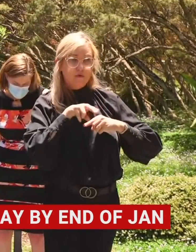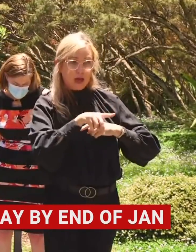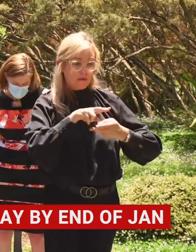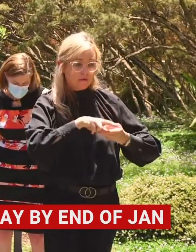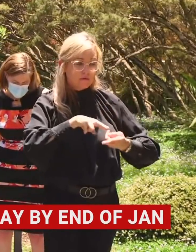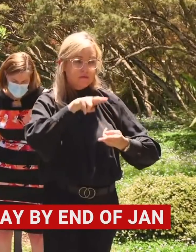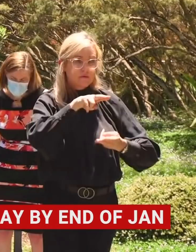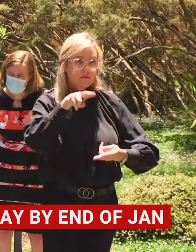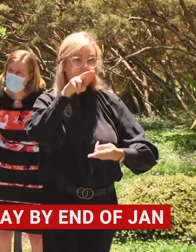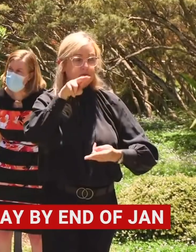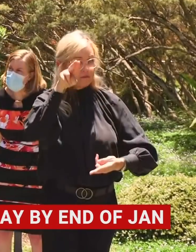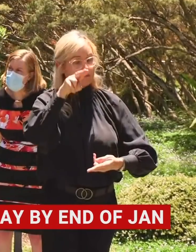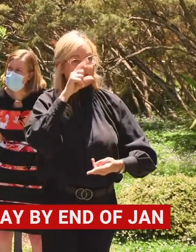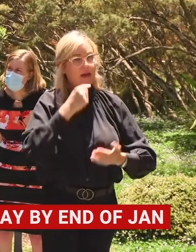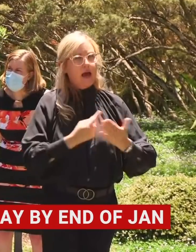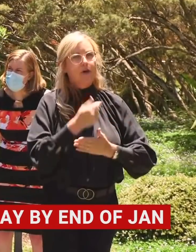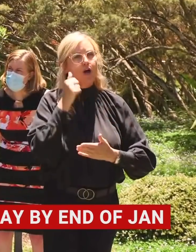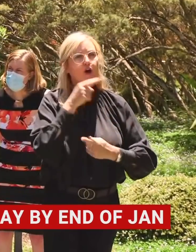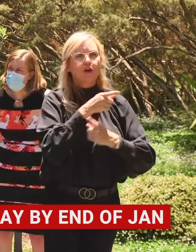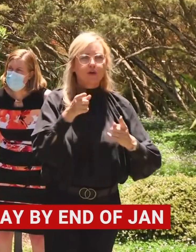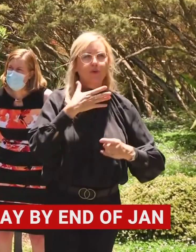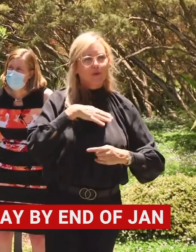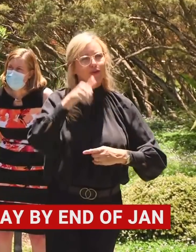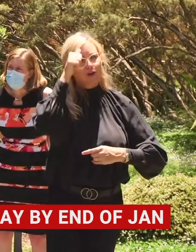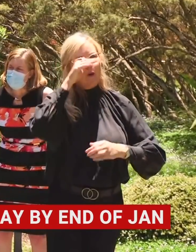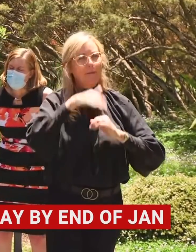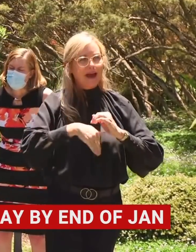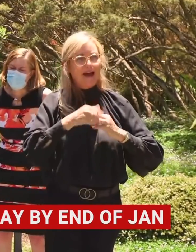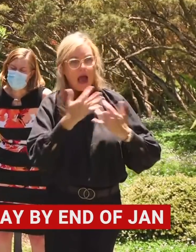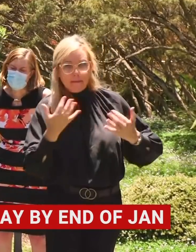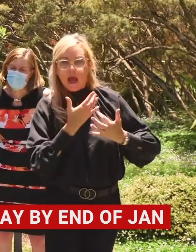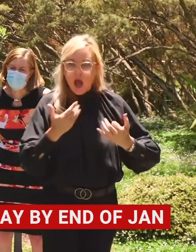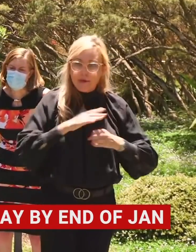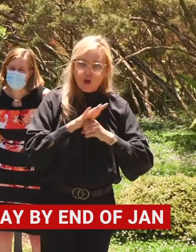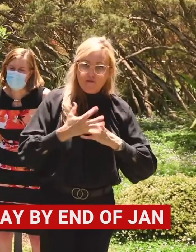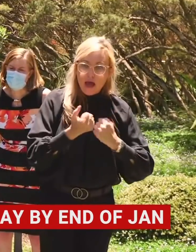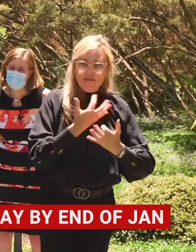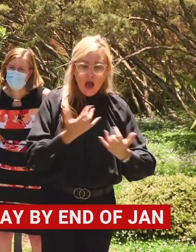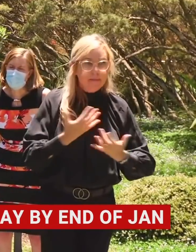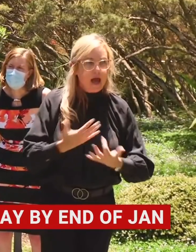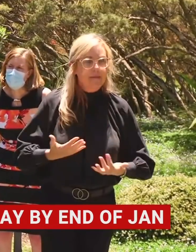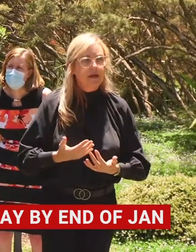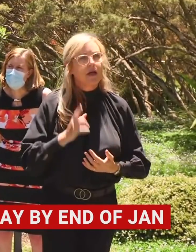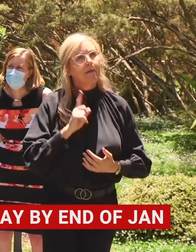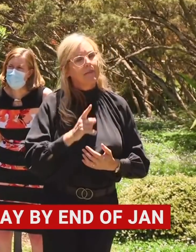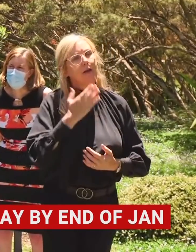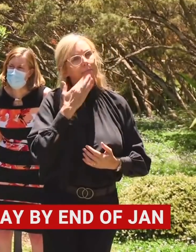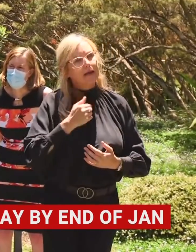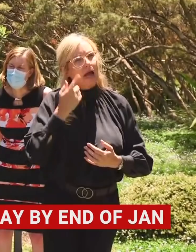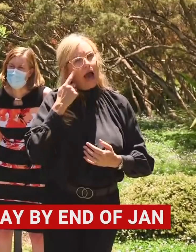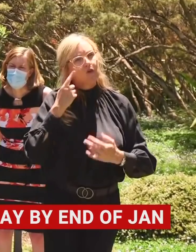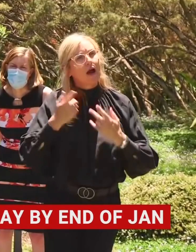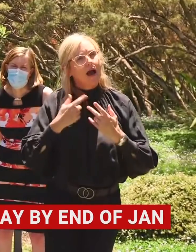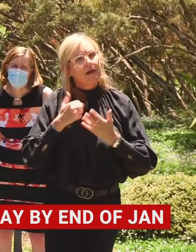cases. I know the media wants to lead on cases. Please also report this evening on the ICU numbers,